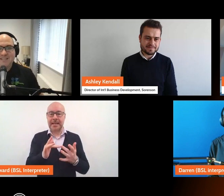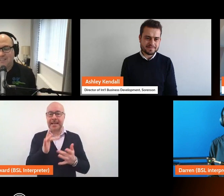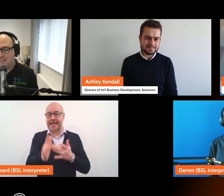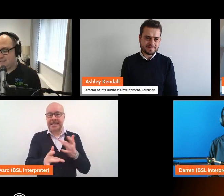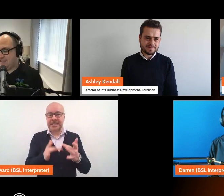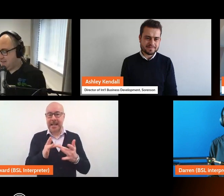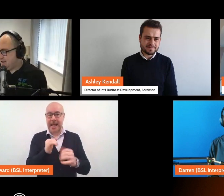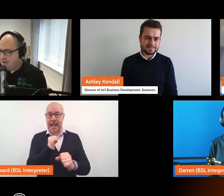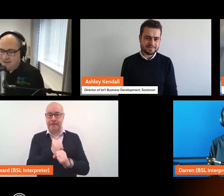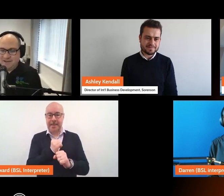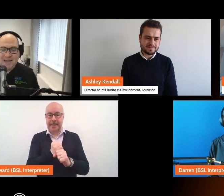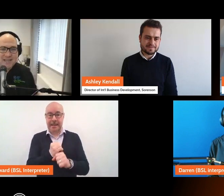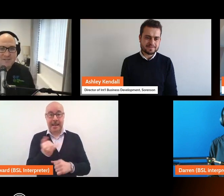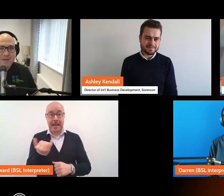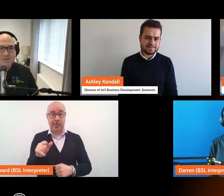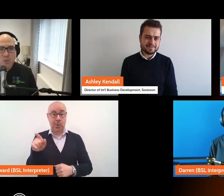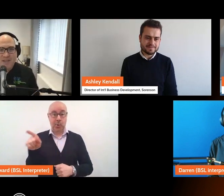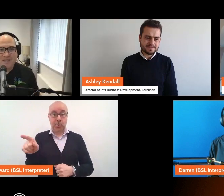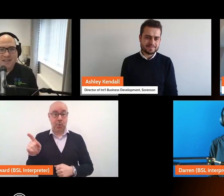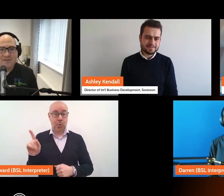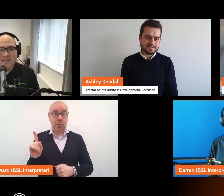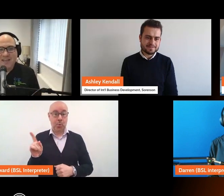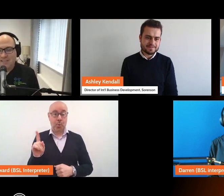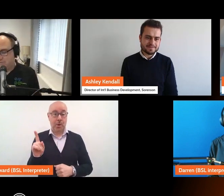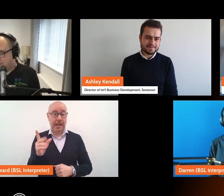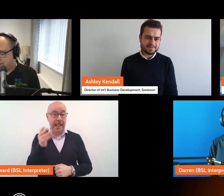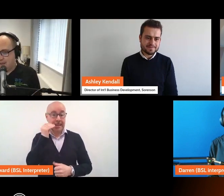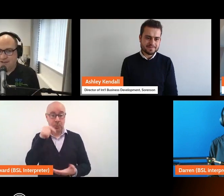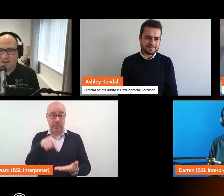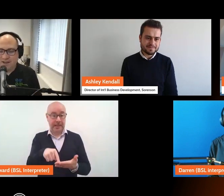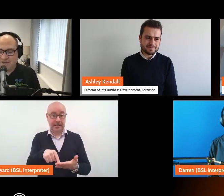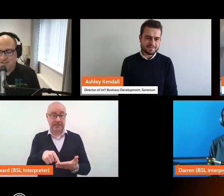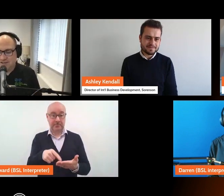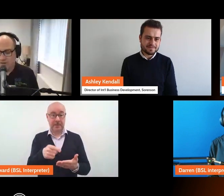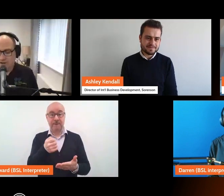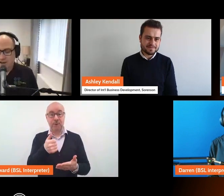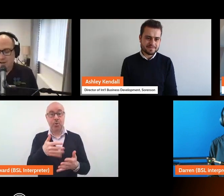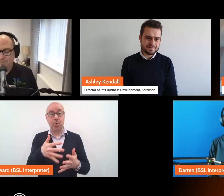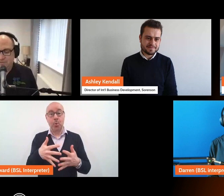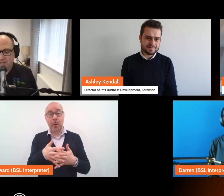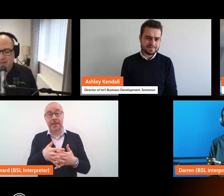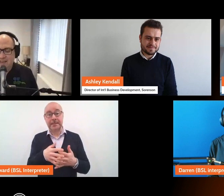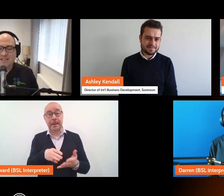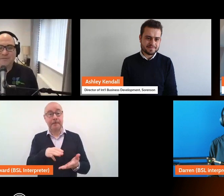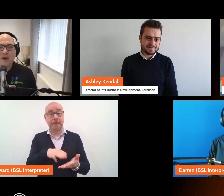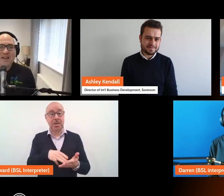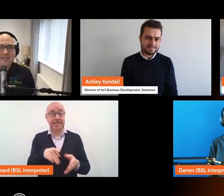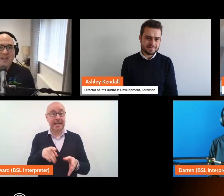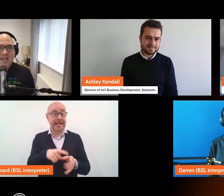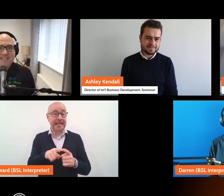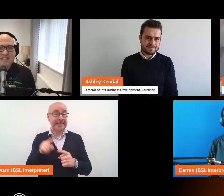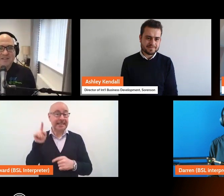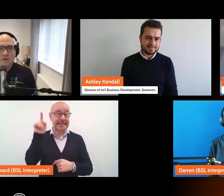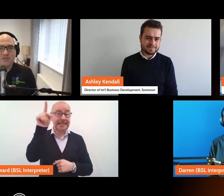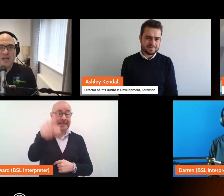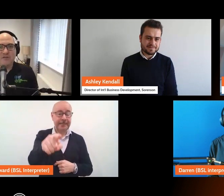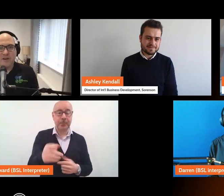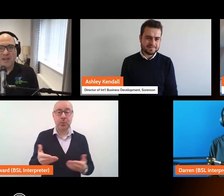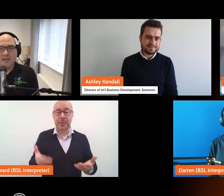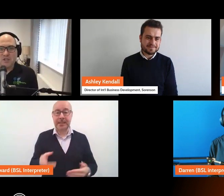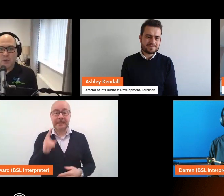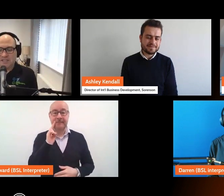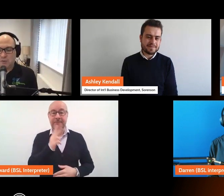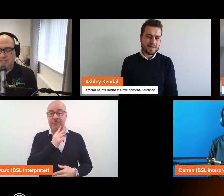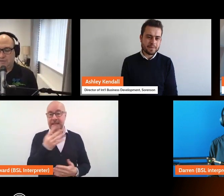People could be listening to this in days, months, weeks, and even years further down the line. So today is Friday, the 19th of